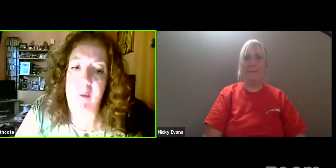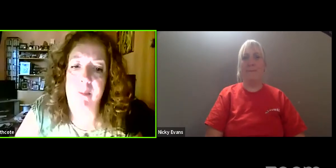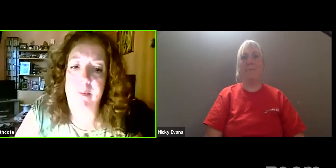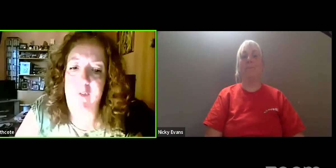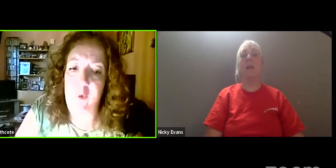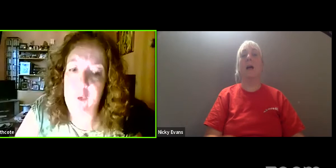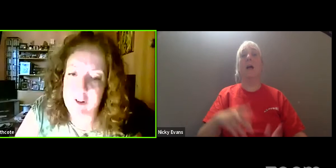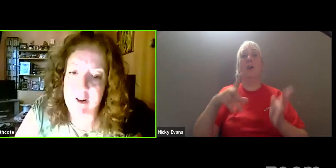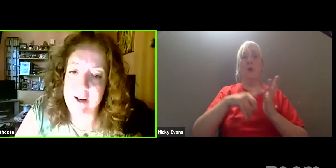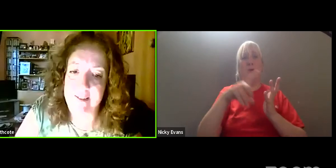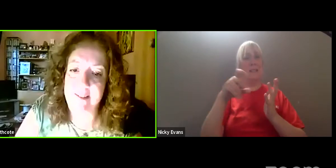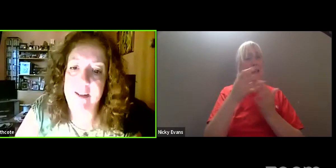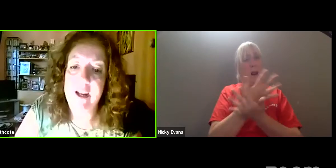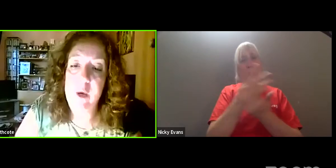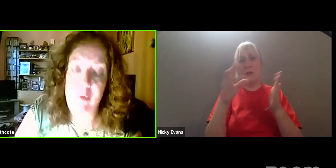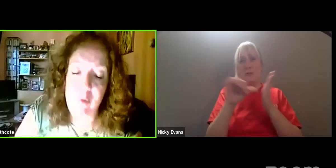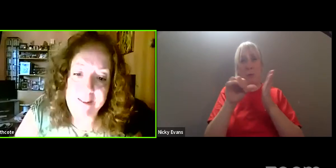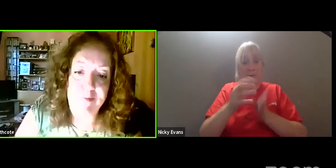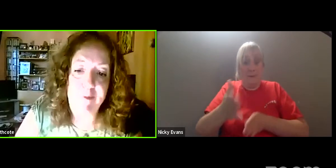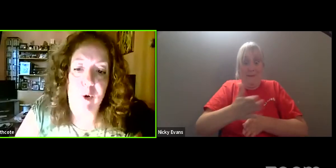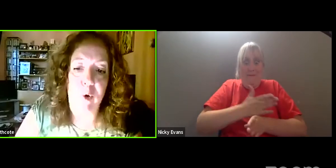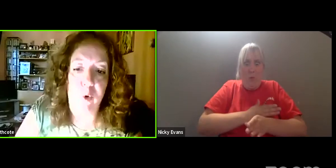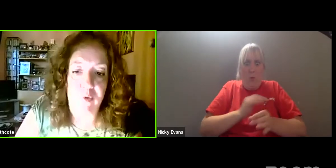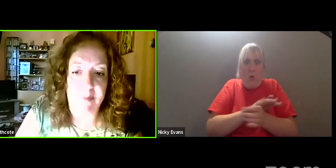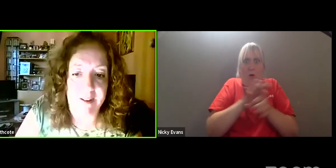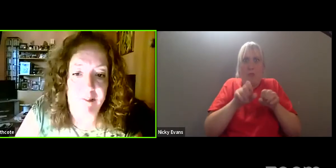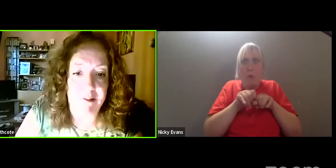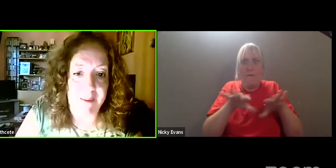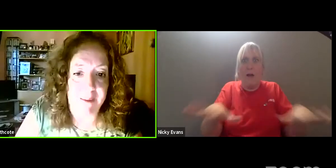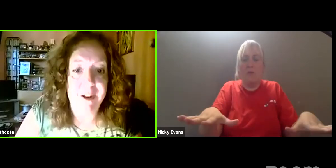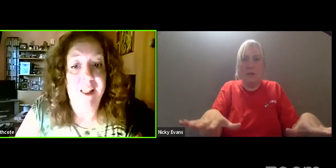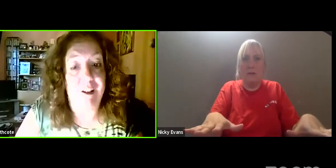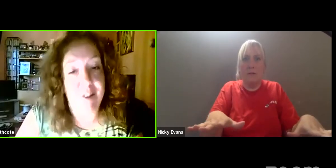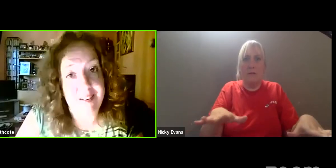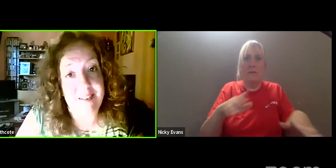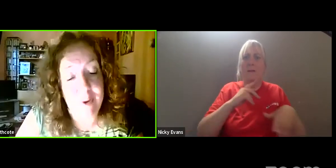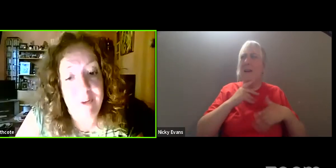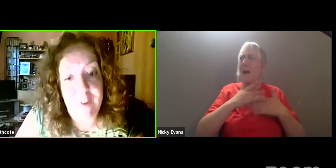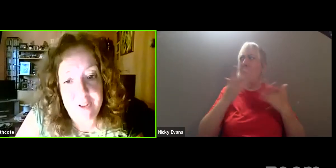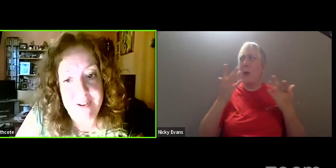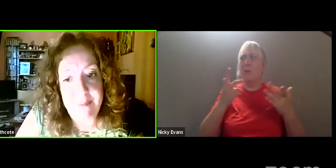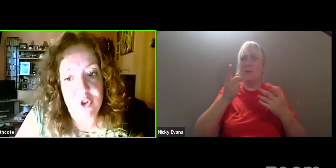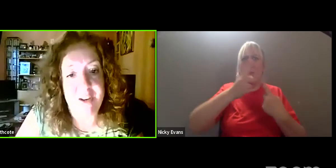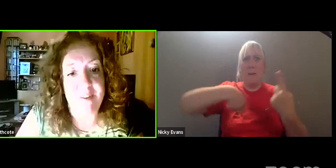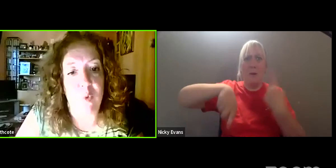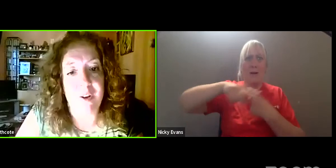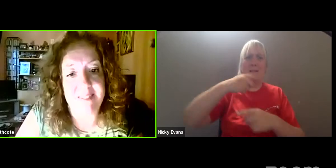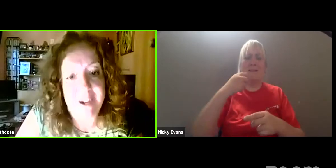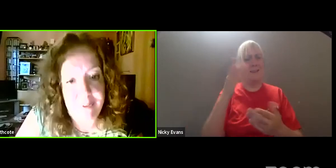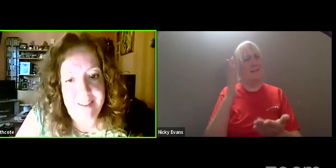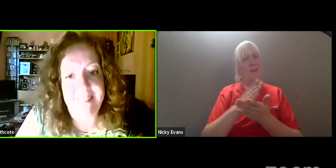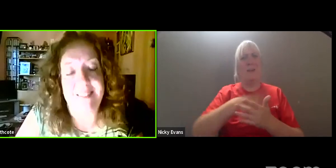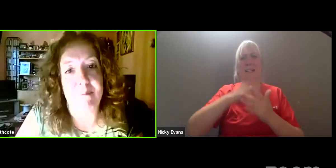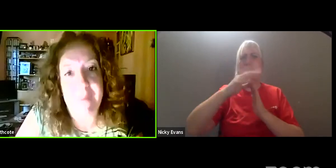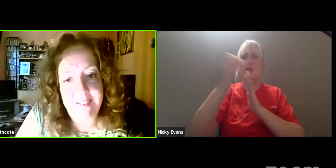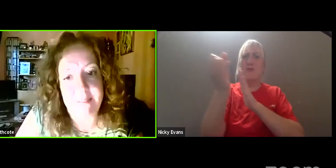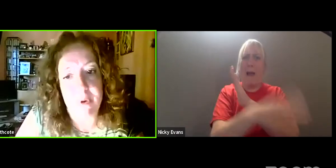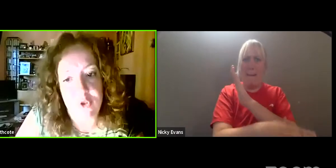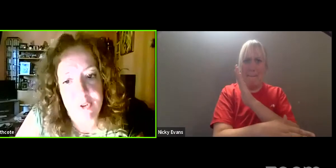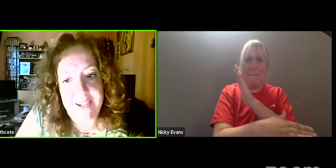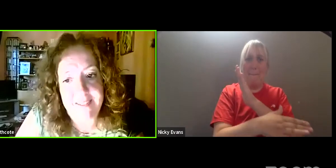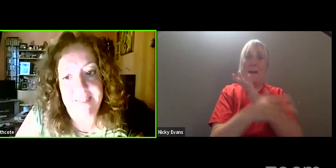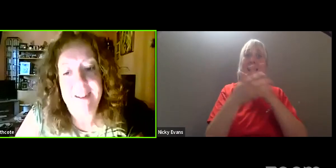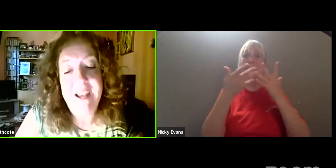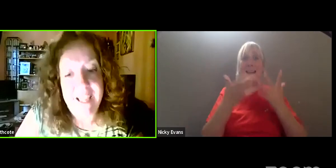with problems before the crisis, with widespread calls for it to be scrapped. The crisis has only further demonstrated what is now needed is the biggest and